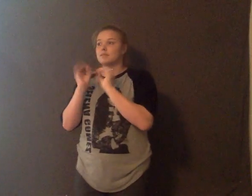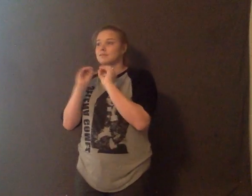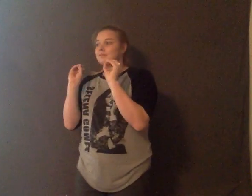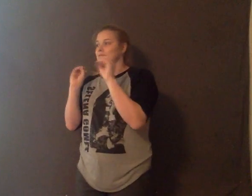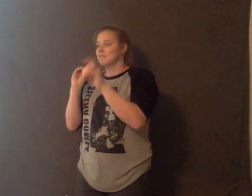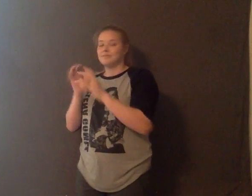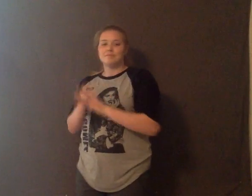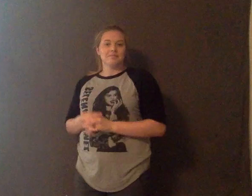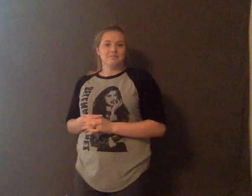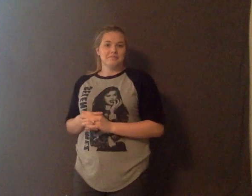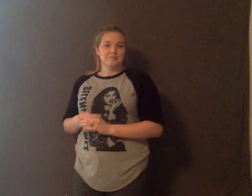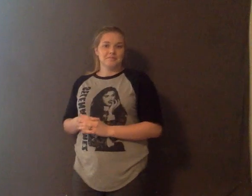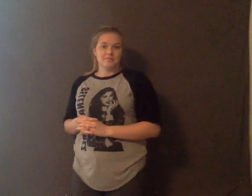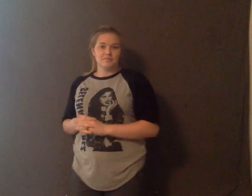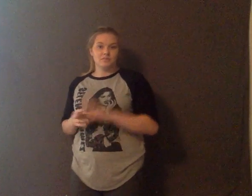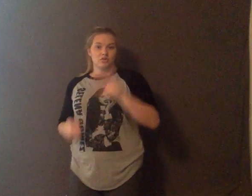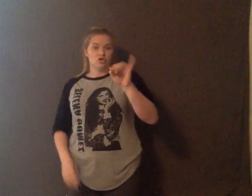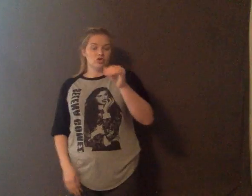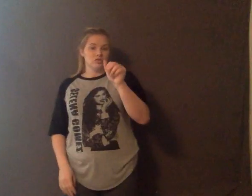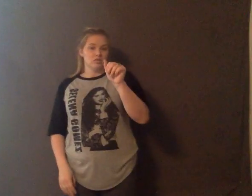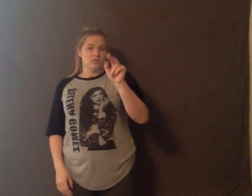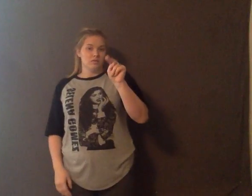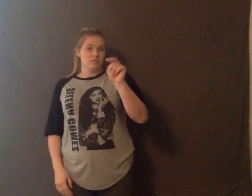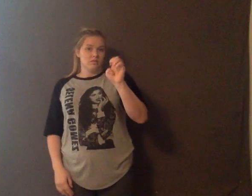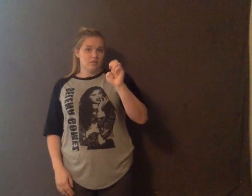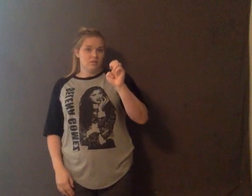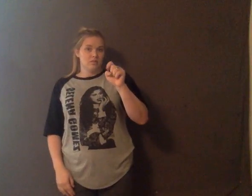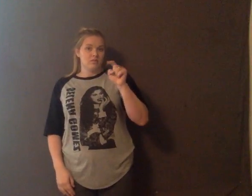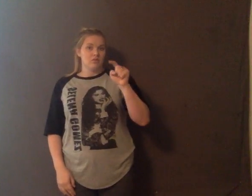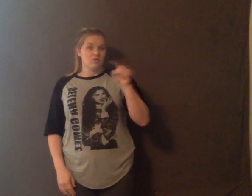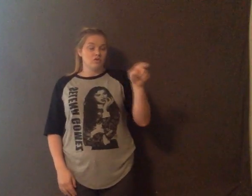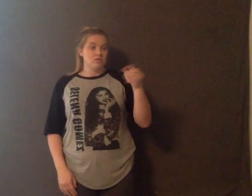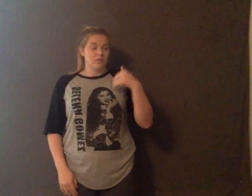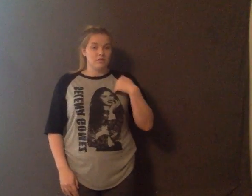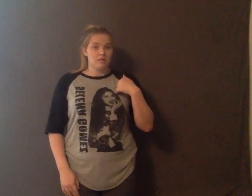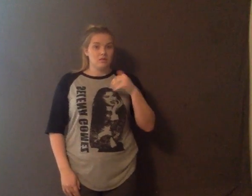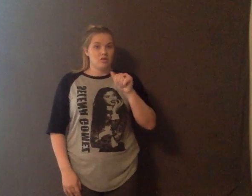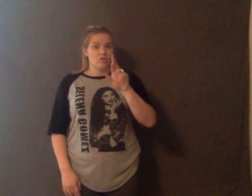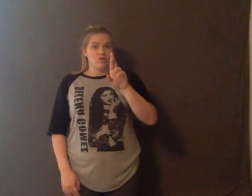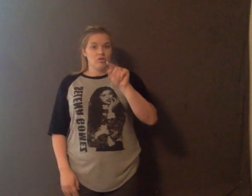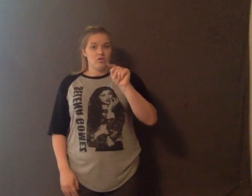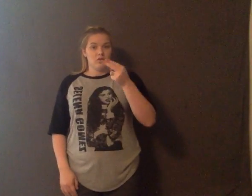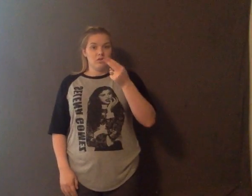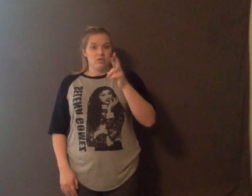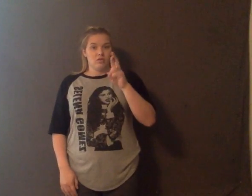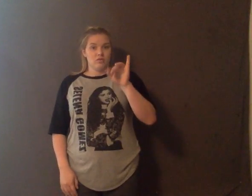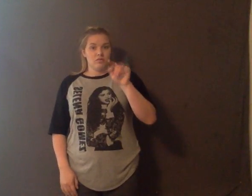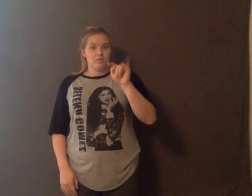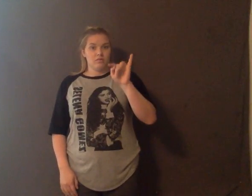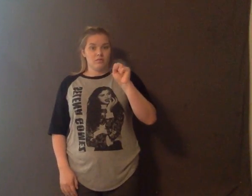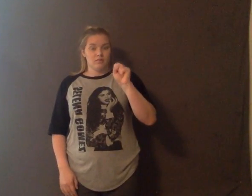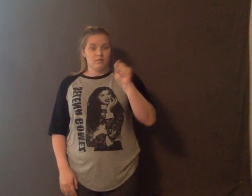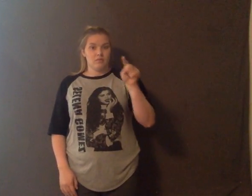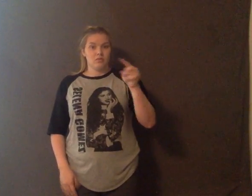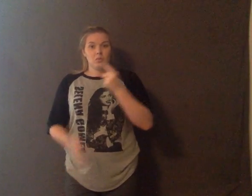to follow up with Jane Chapman, who had been suffering from severe osteoarthritis, and I could not believe what I saw after only a few weeks of fasting